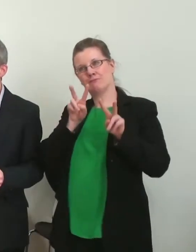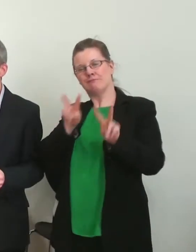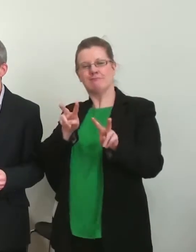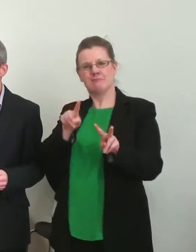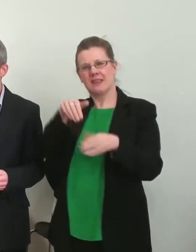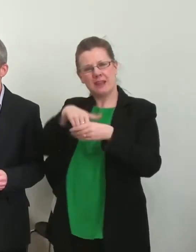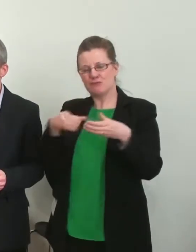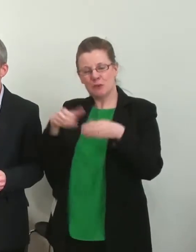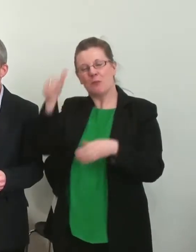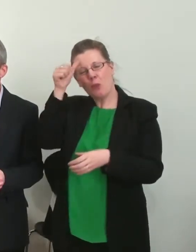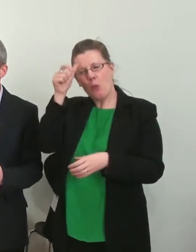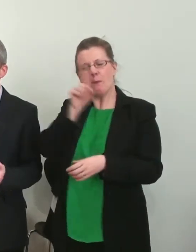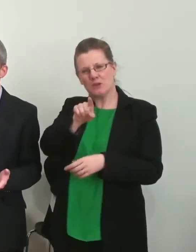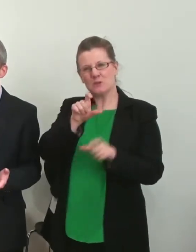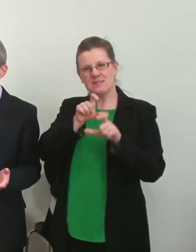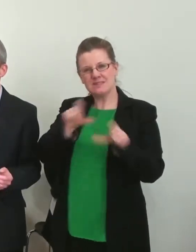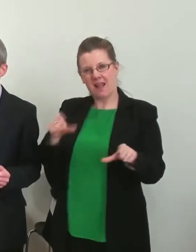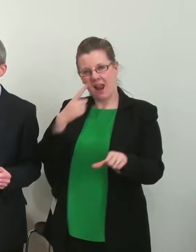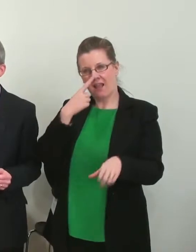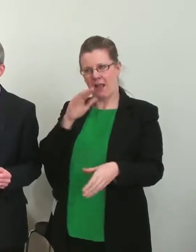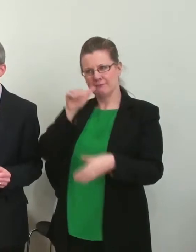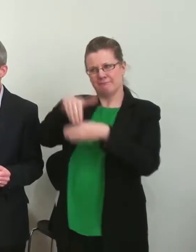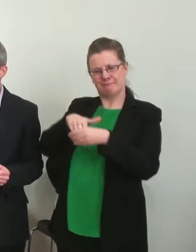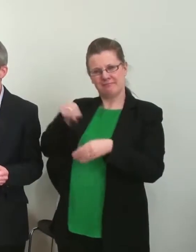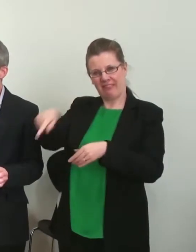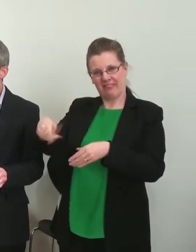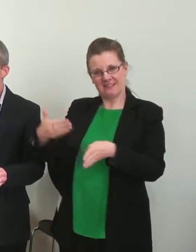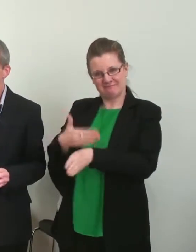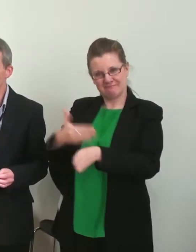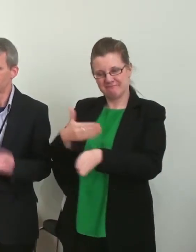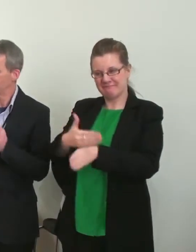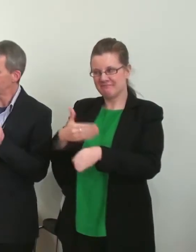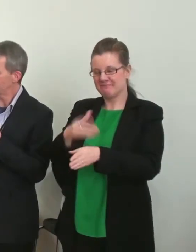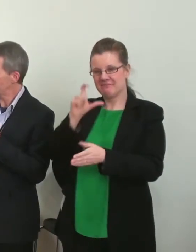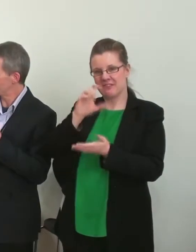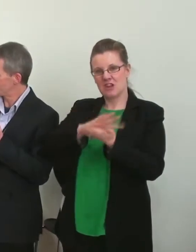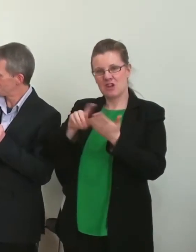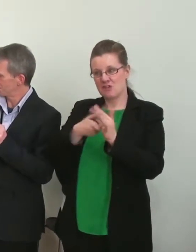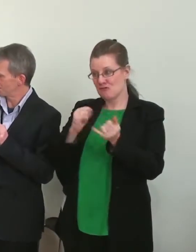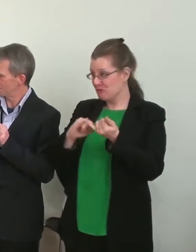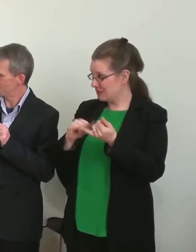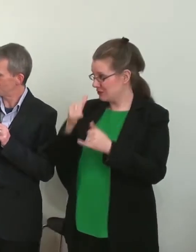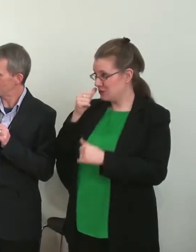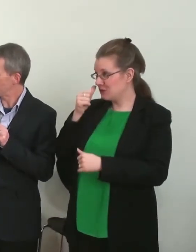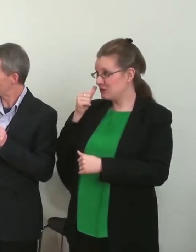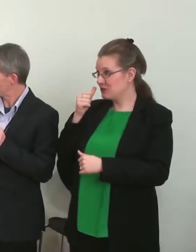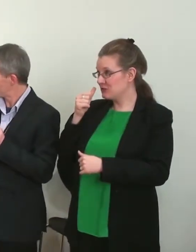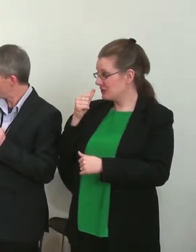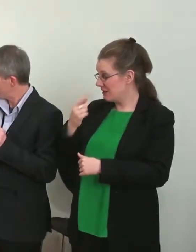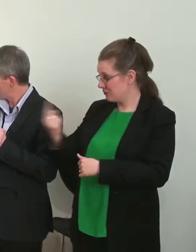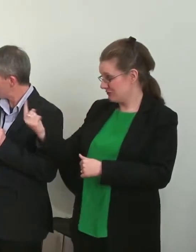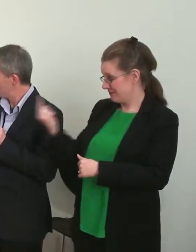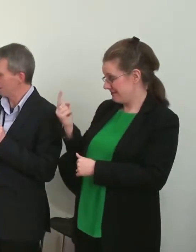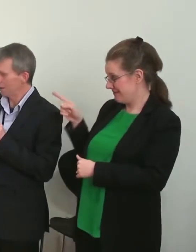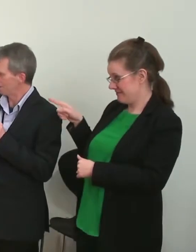being able to take part in this exercise. And Chris has just come